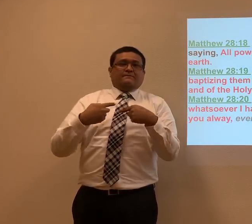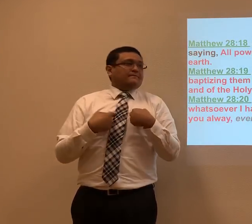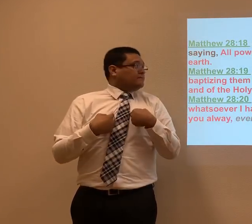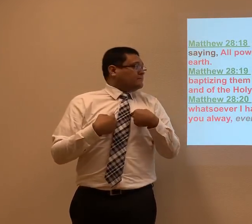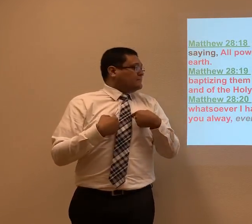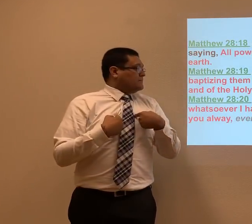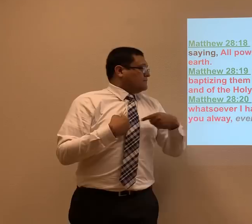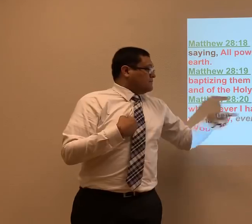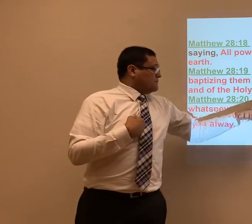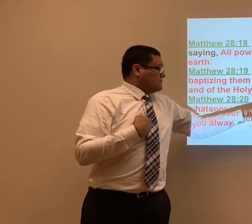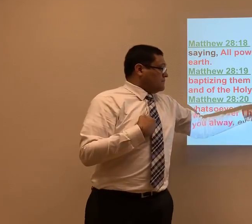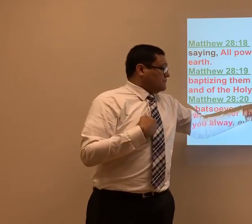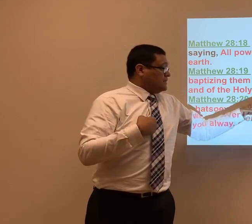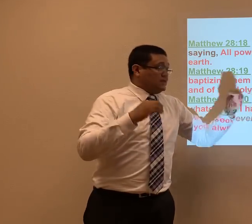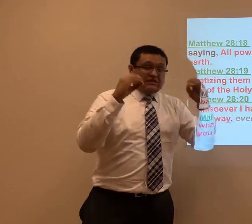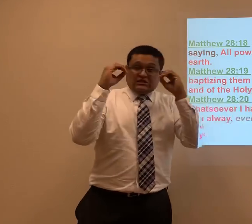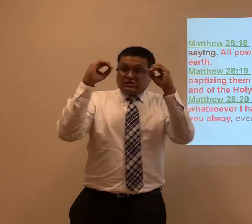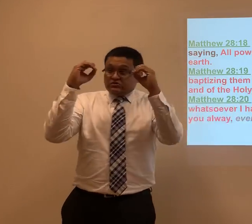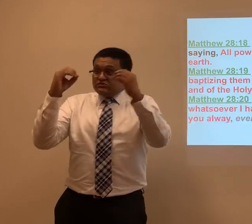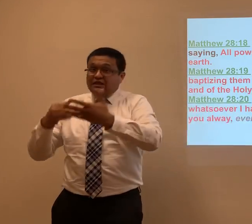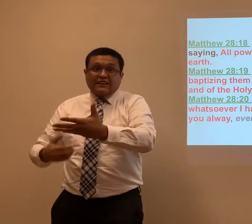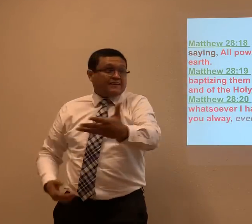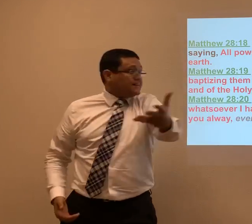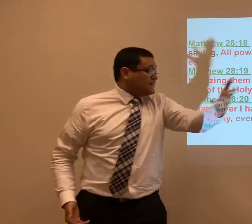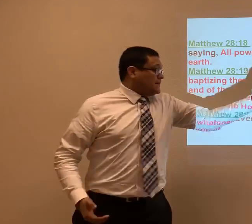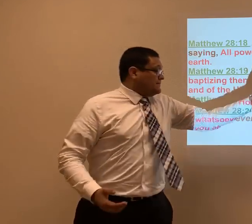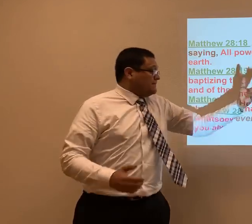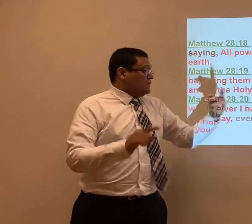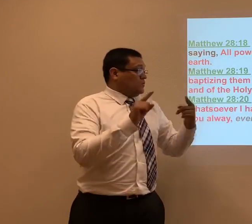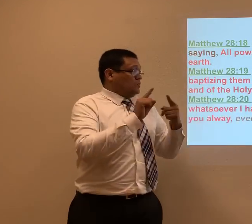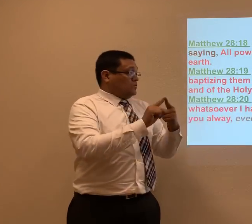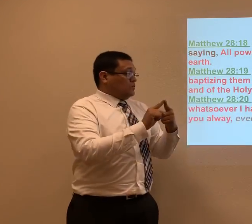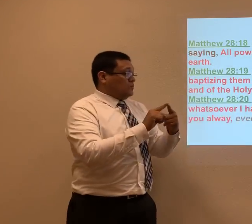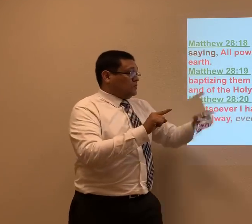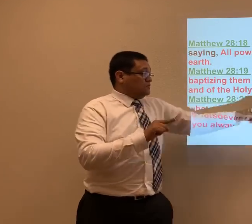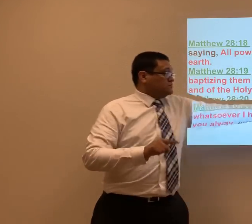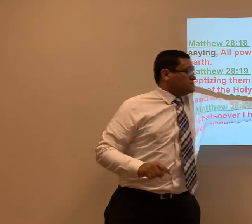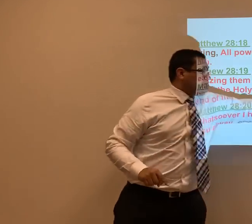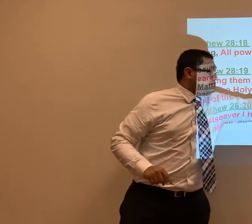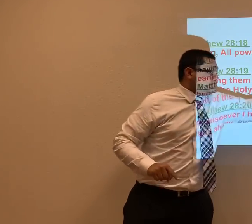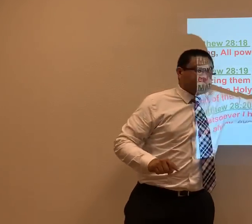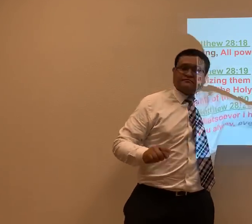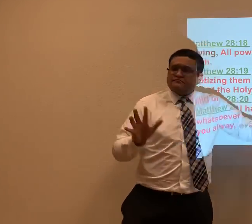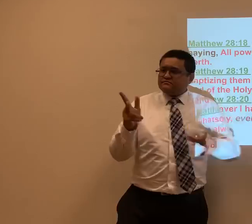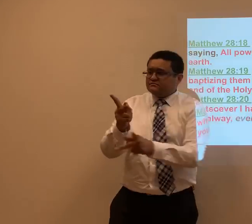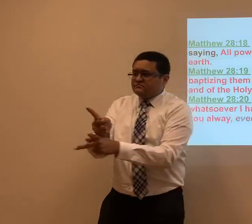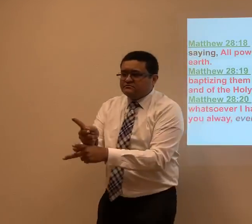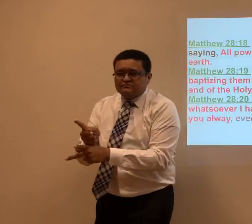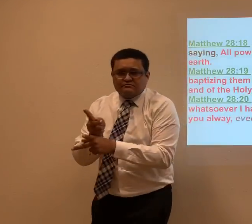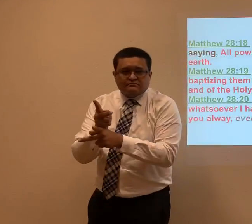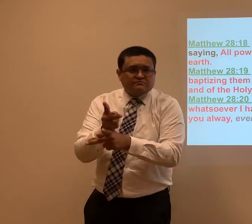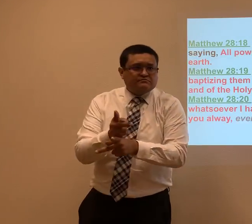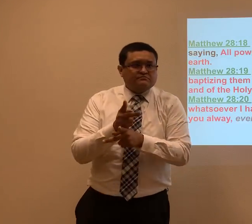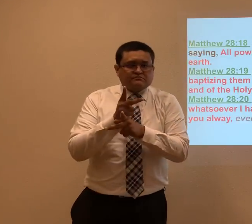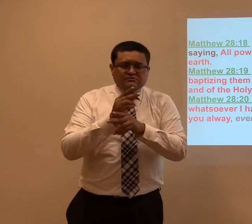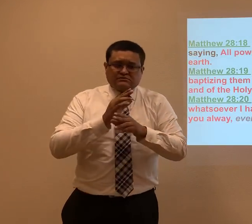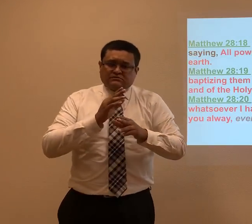one name. It was the name of Jesus. And he went on to say, teaching them to observe all